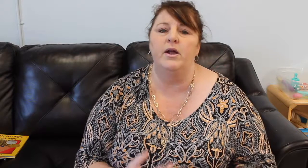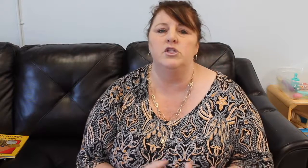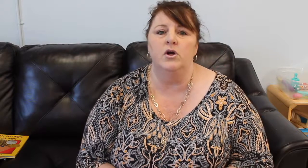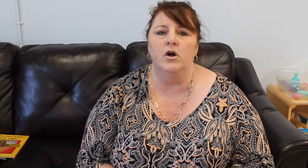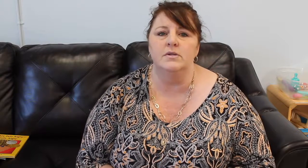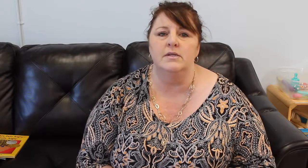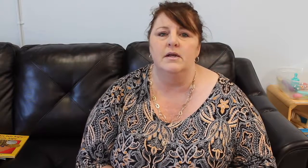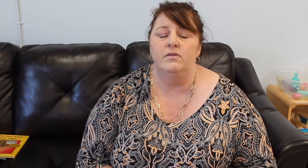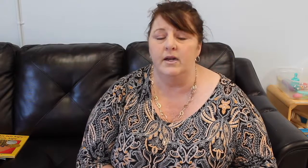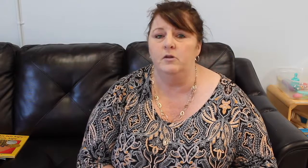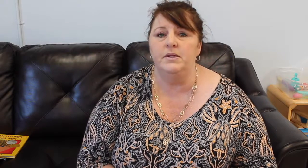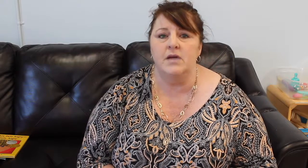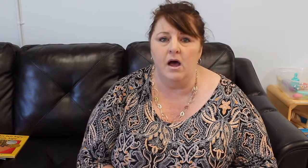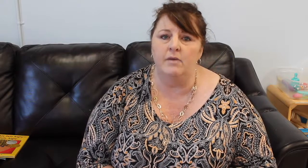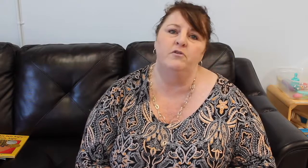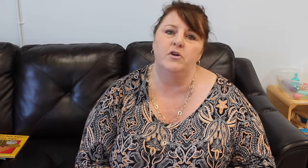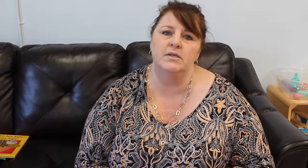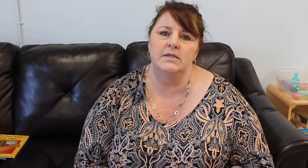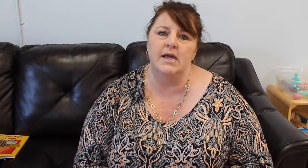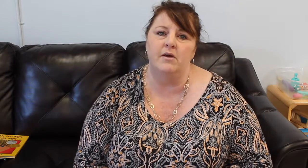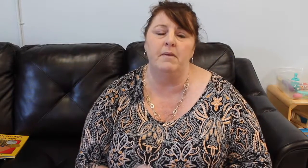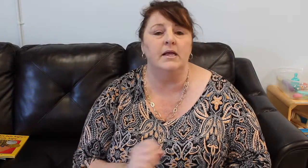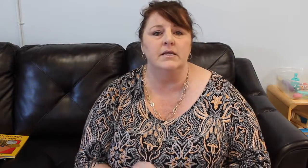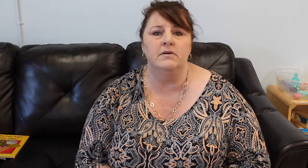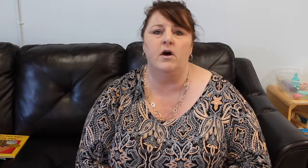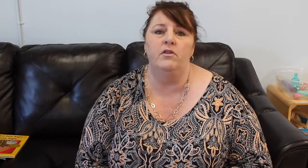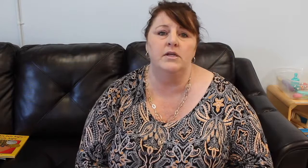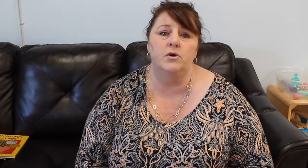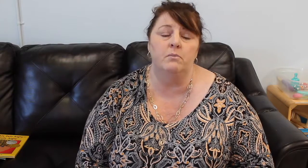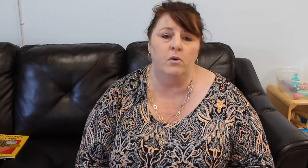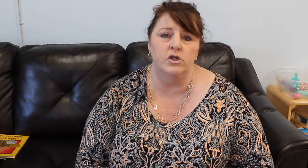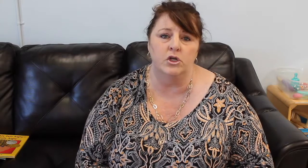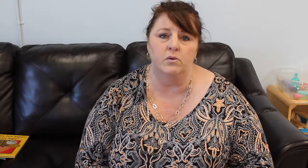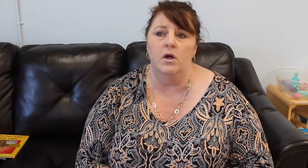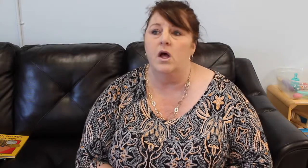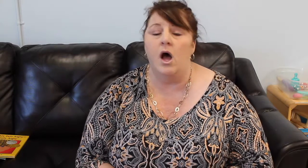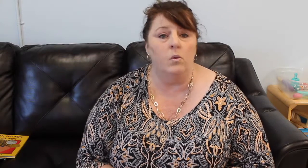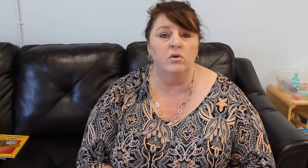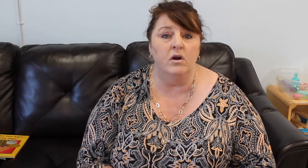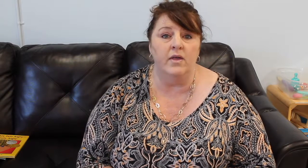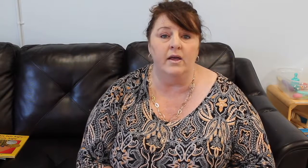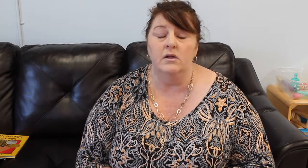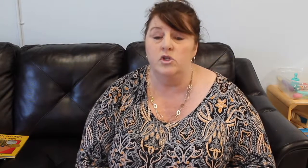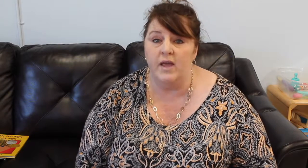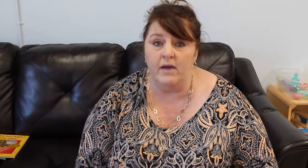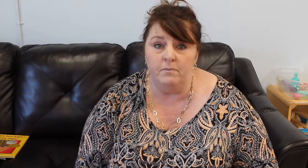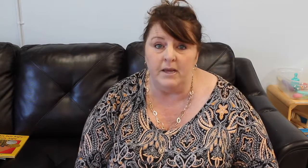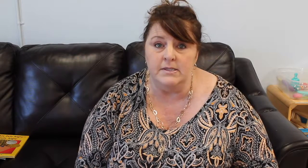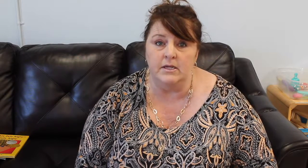into your house, then it'll be time for you to sit down and make a list of all the things that are important to you. How old are they? Do they have a babysitting